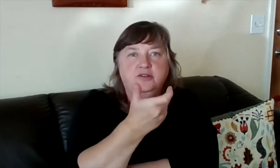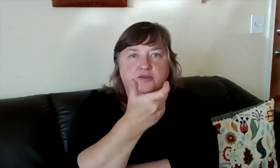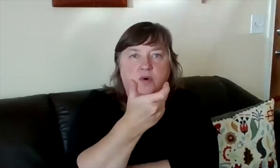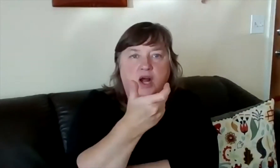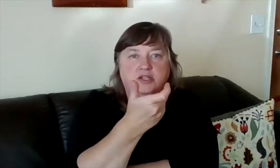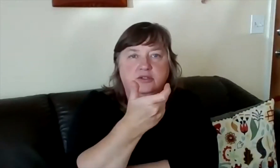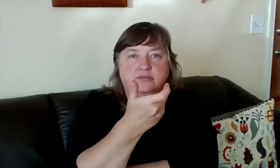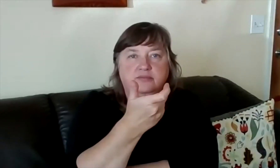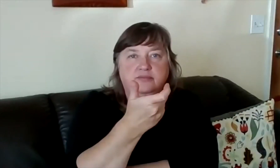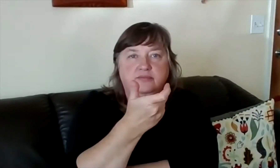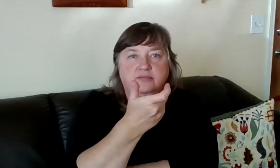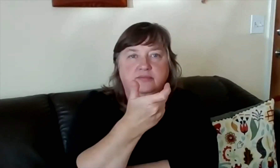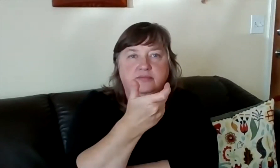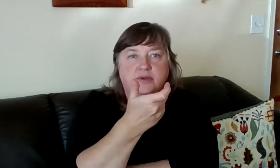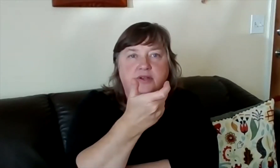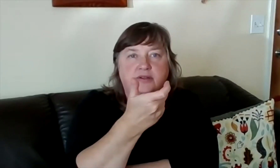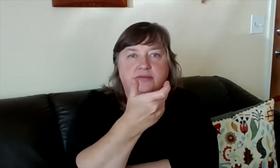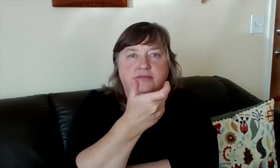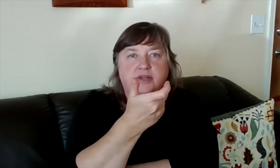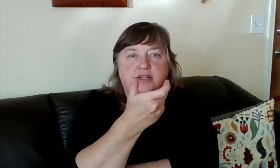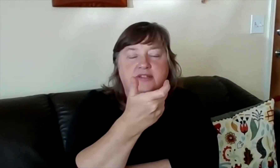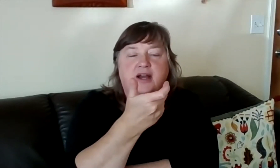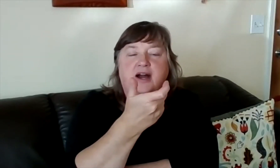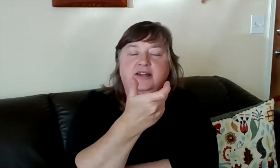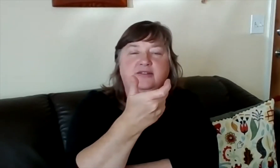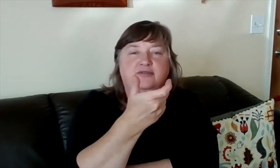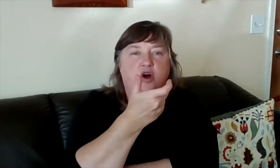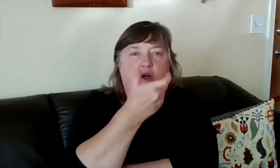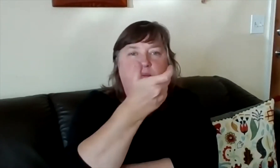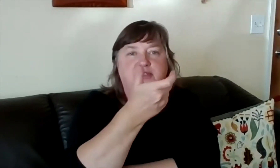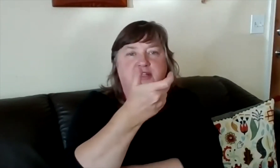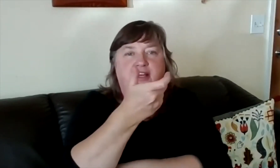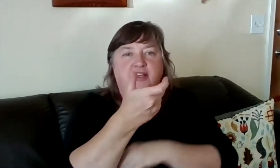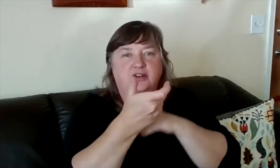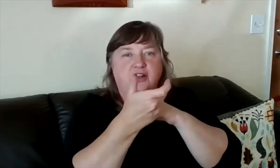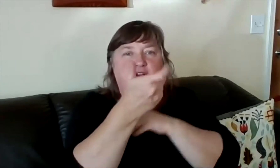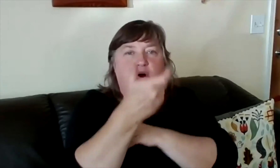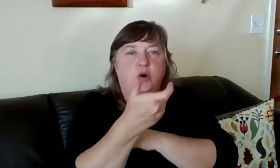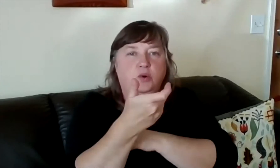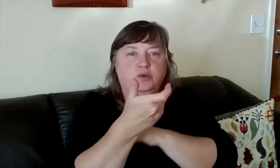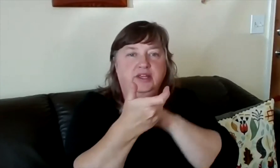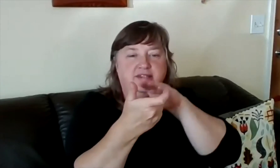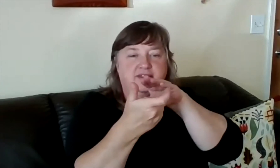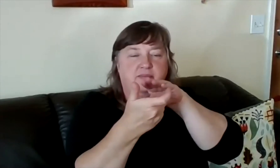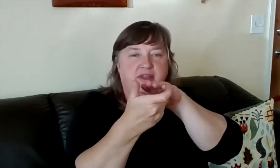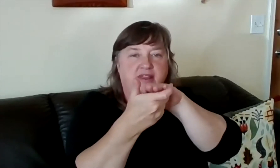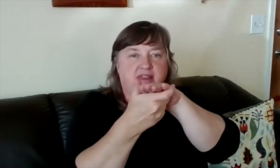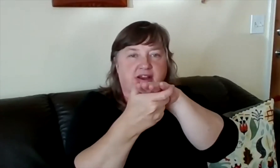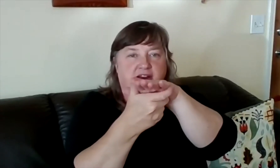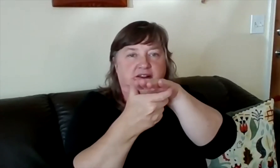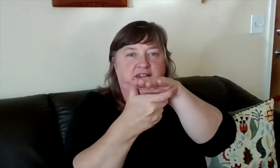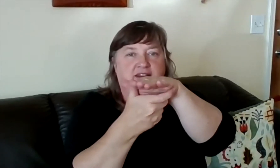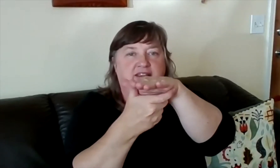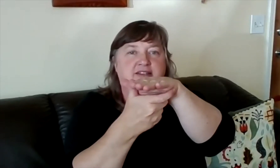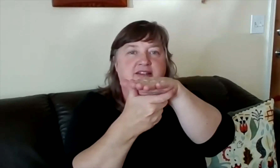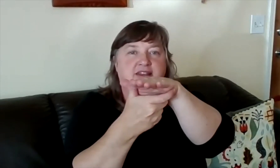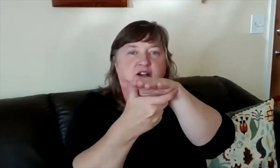just watch. It's kind of almost like you're holding something there that isn't there,